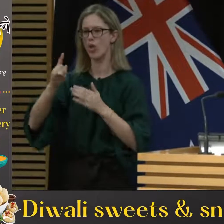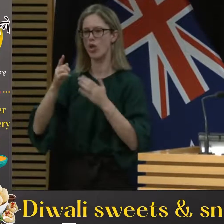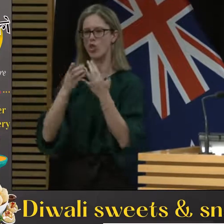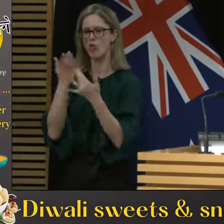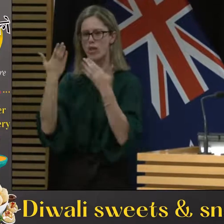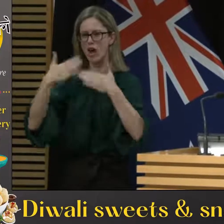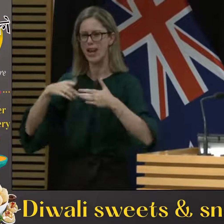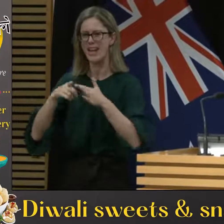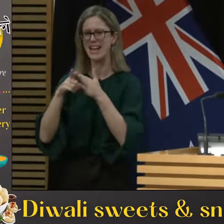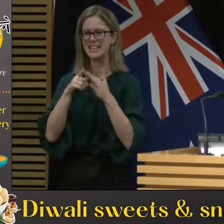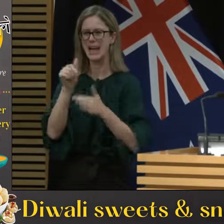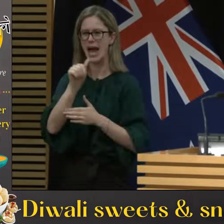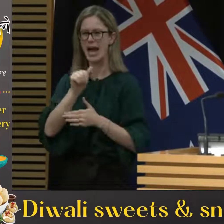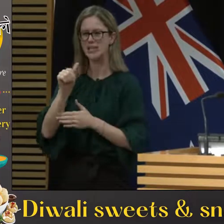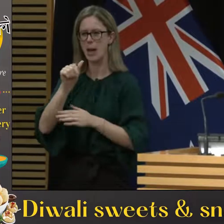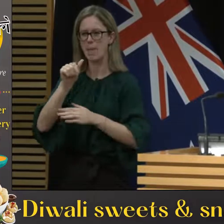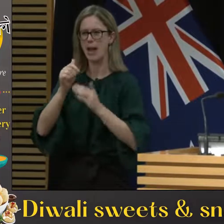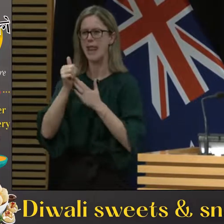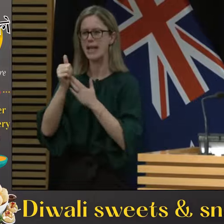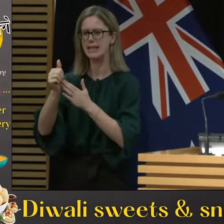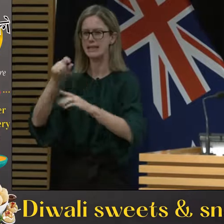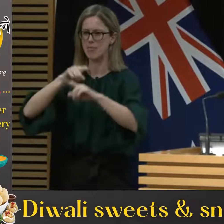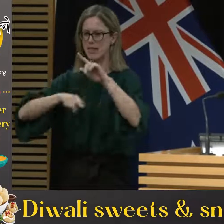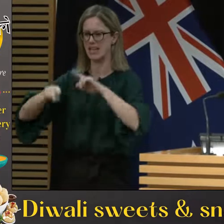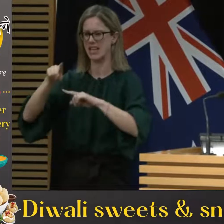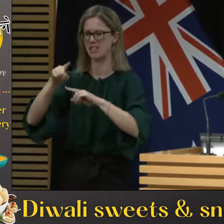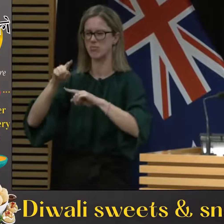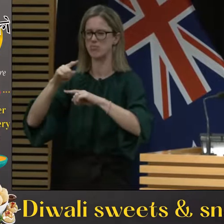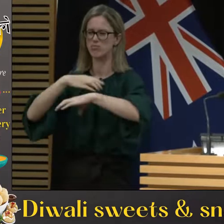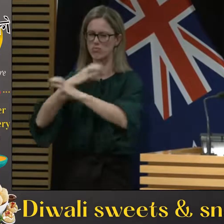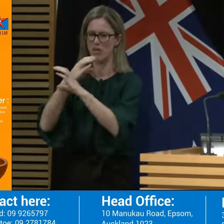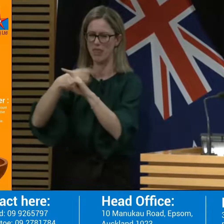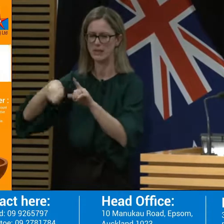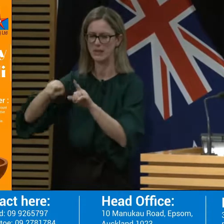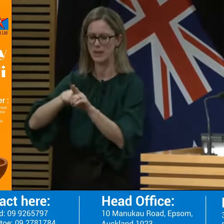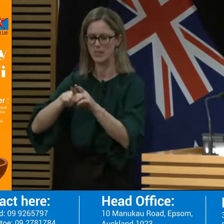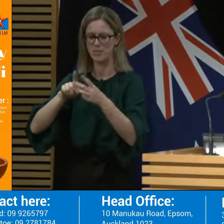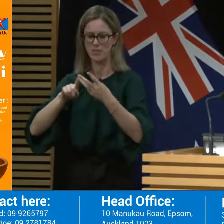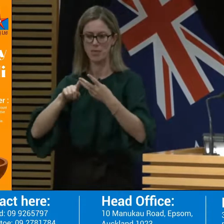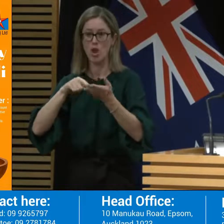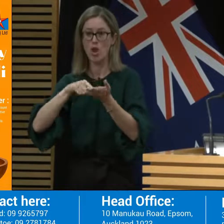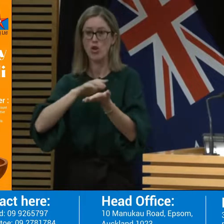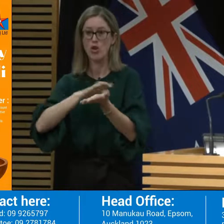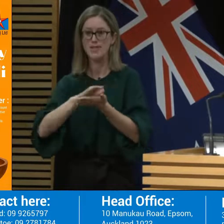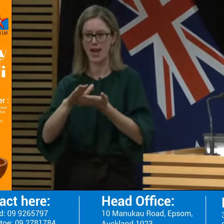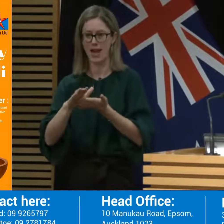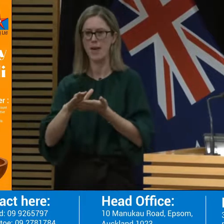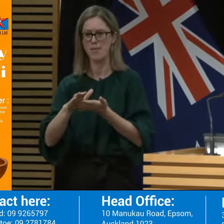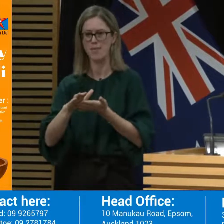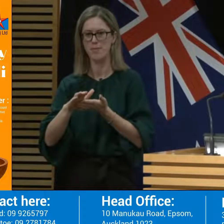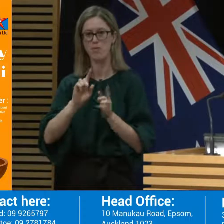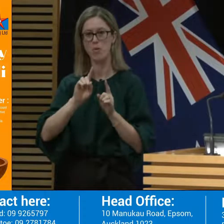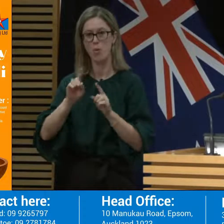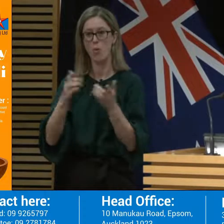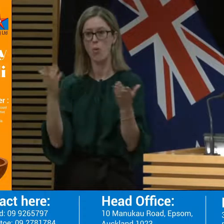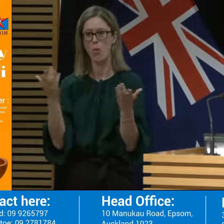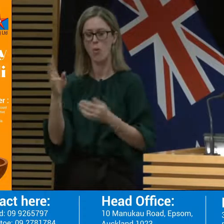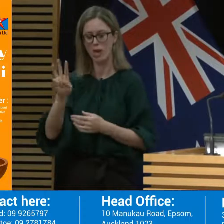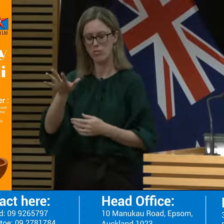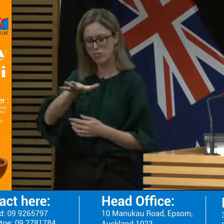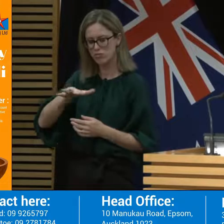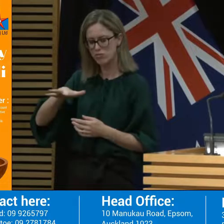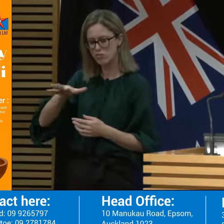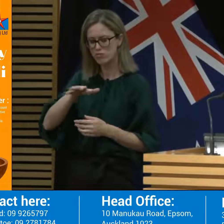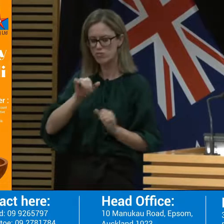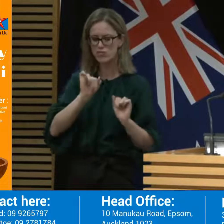Summit Leaders Meeting, which is happening virtually this year. And on Thursday, I will be in the Wellington region